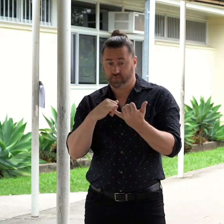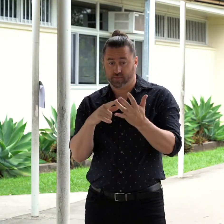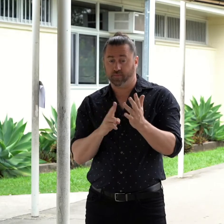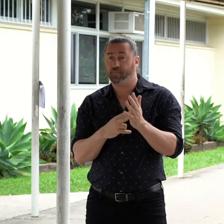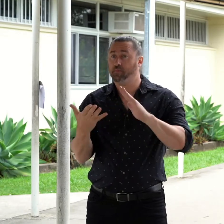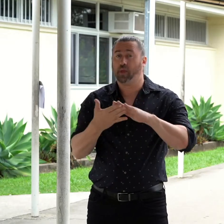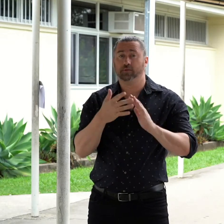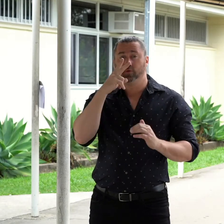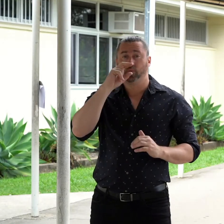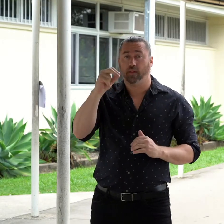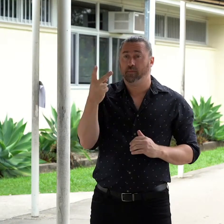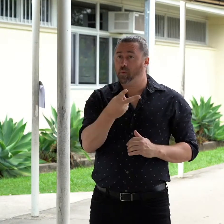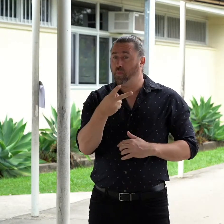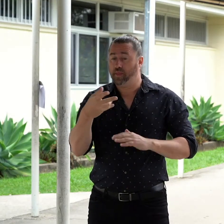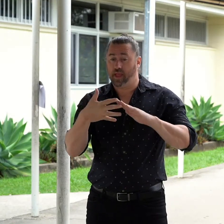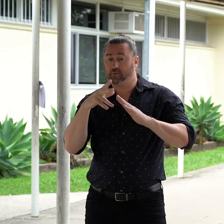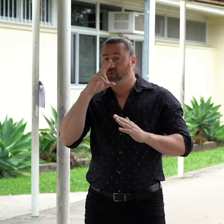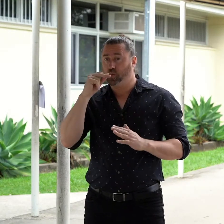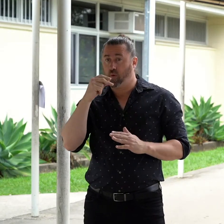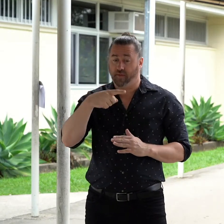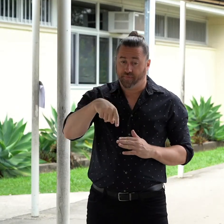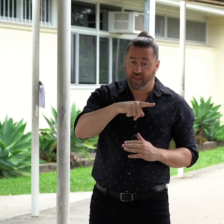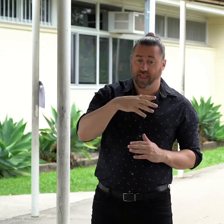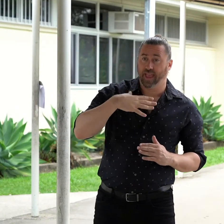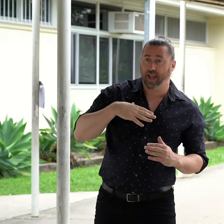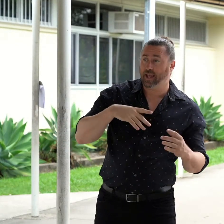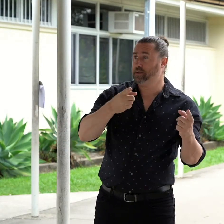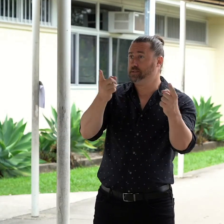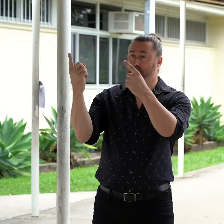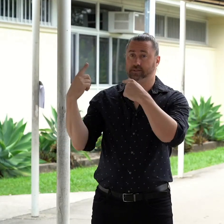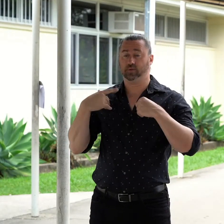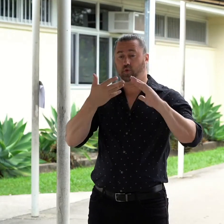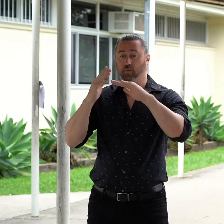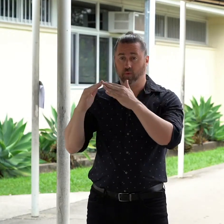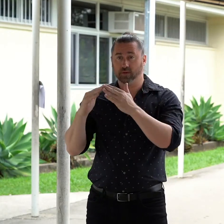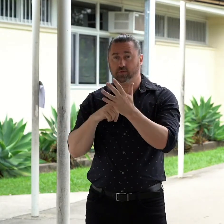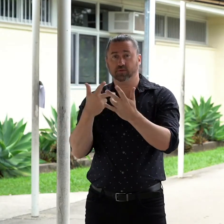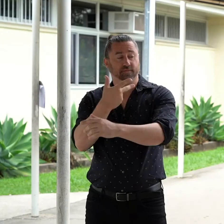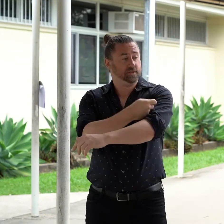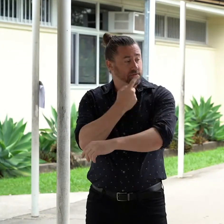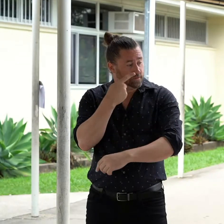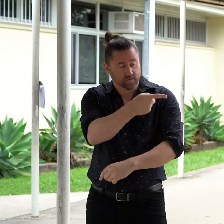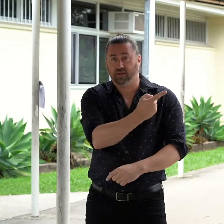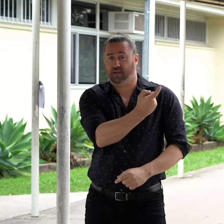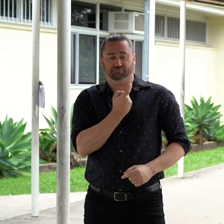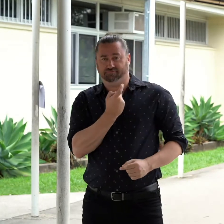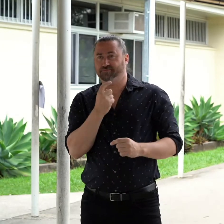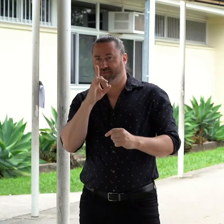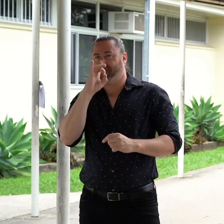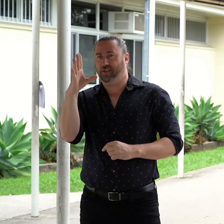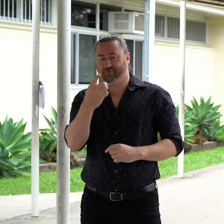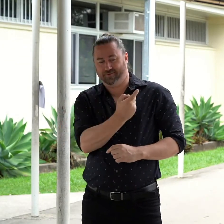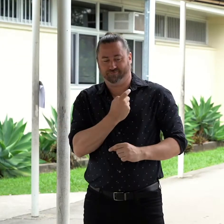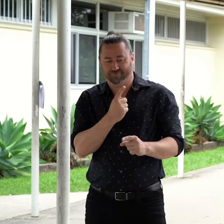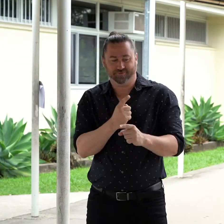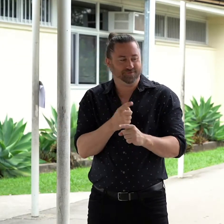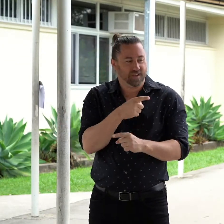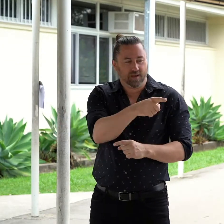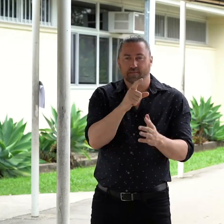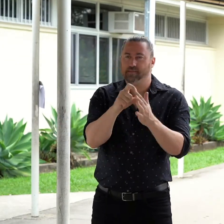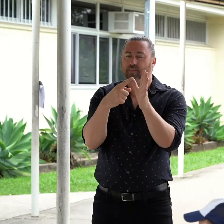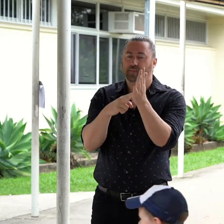12. So they're relying on the community to be vaccinated. Oh, here's one now. Hello, Danny. Danny